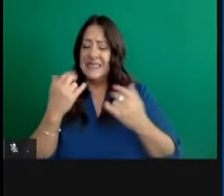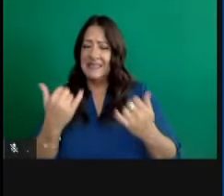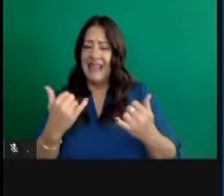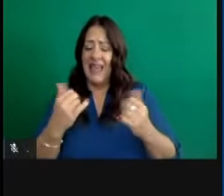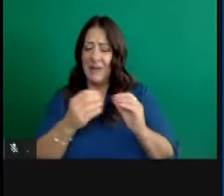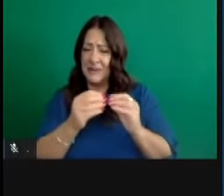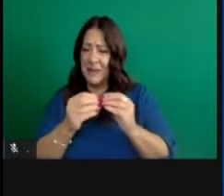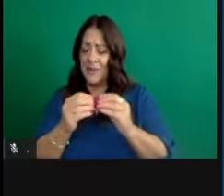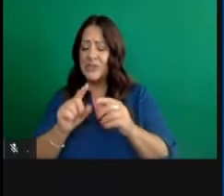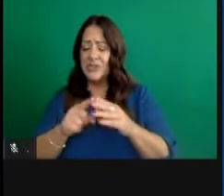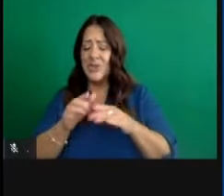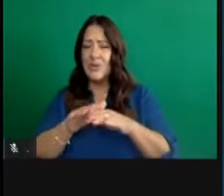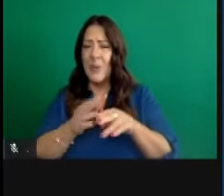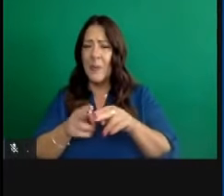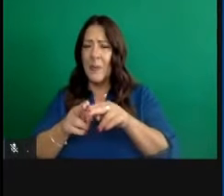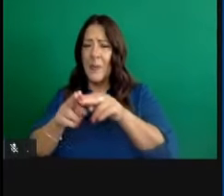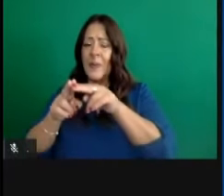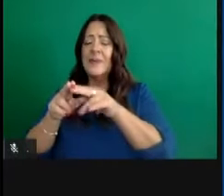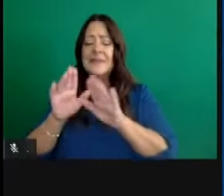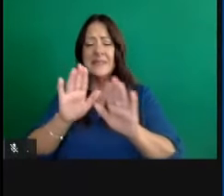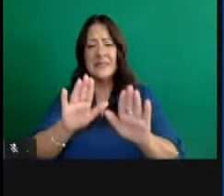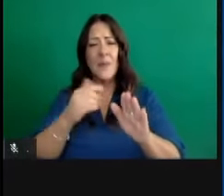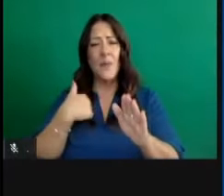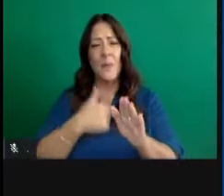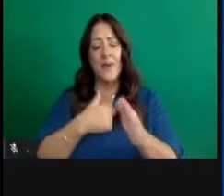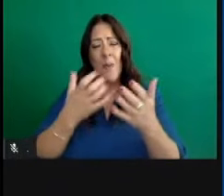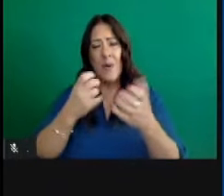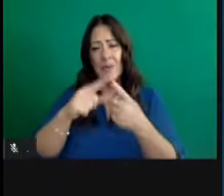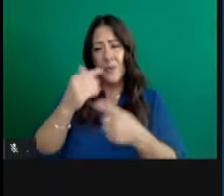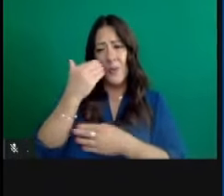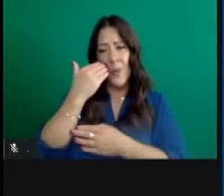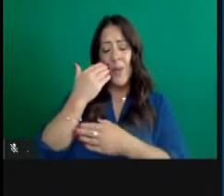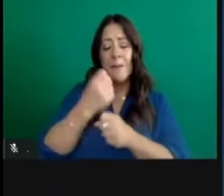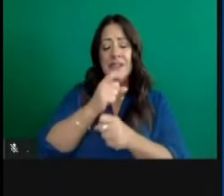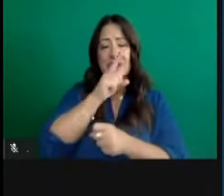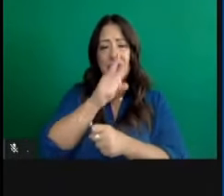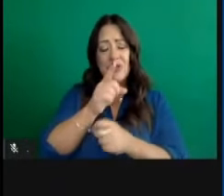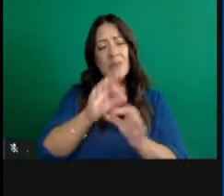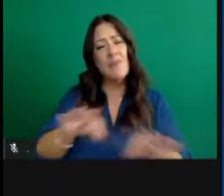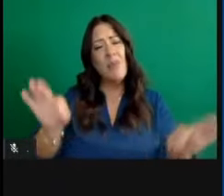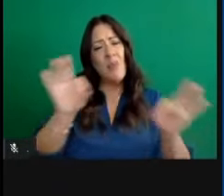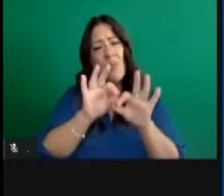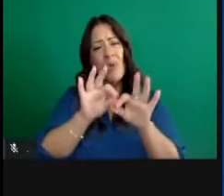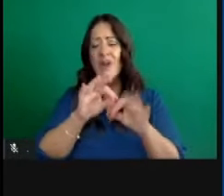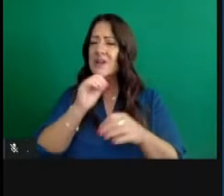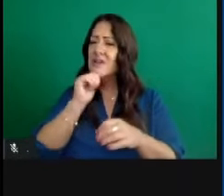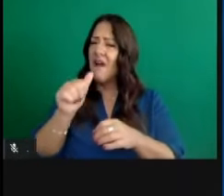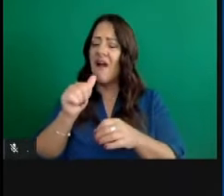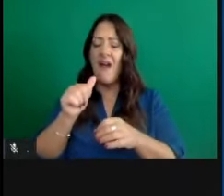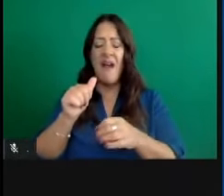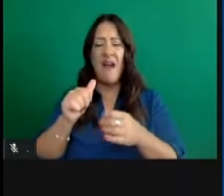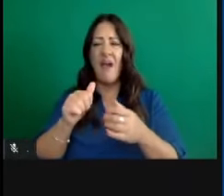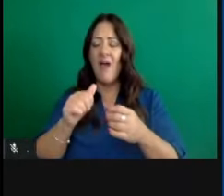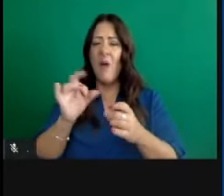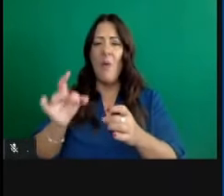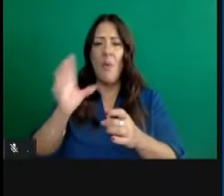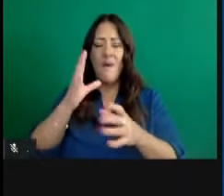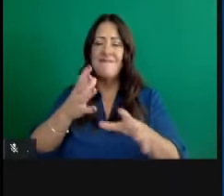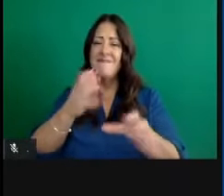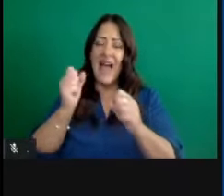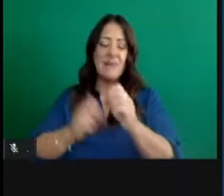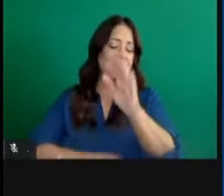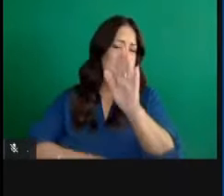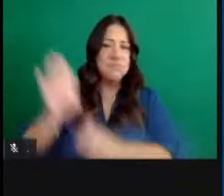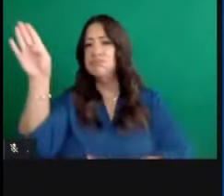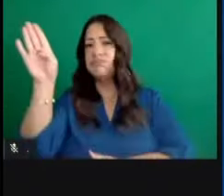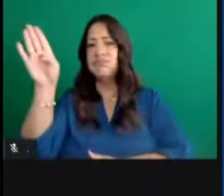all want to be able to do is, in that face of increases, ensure that they don't go from a couple hundred to a